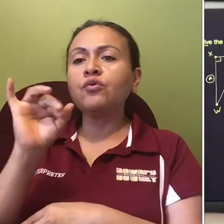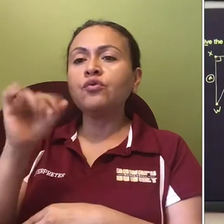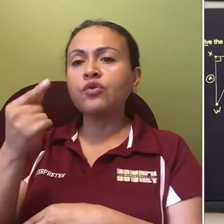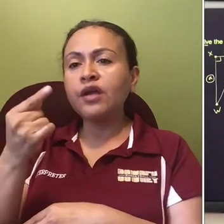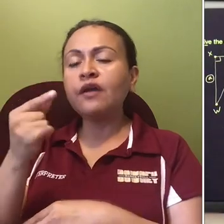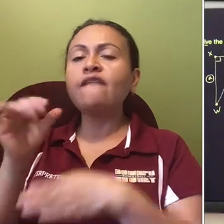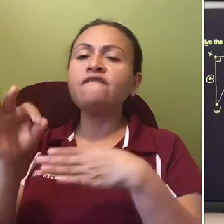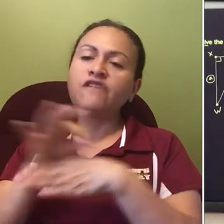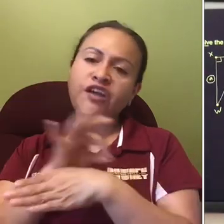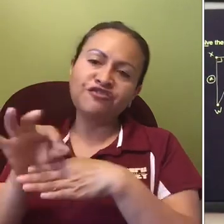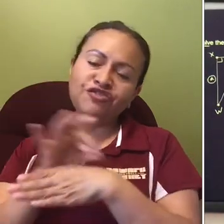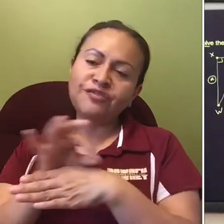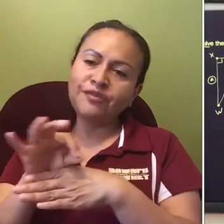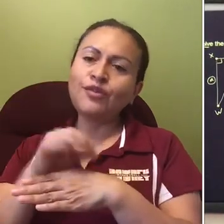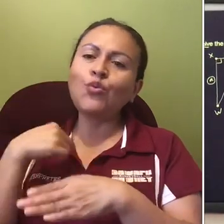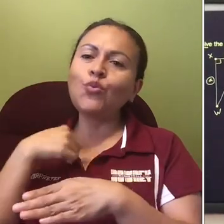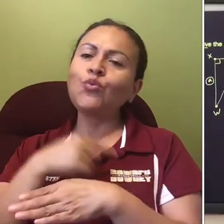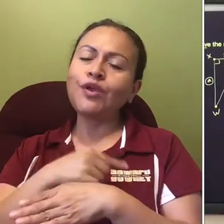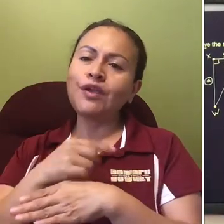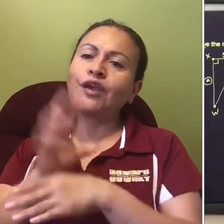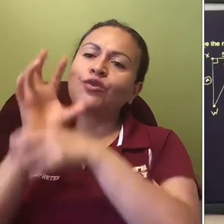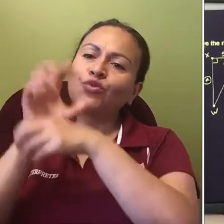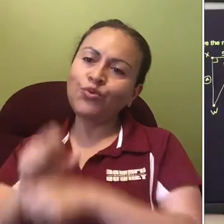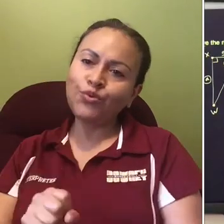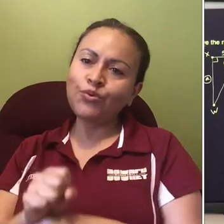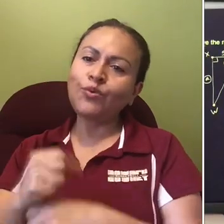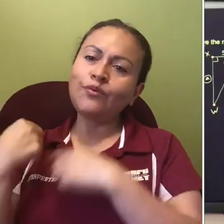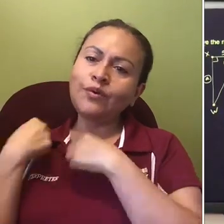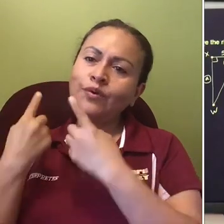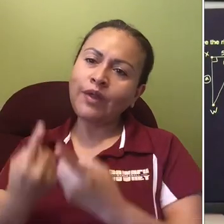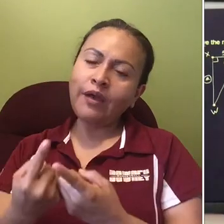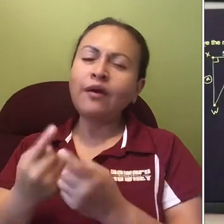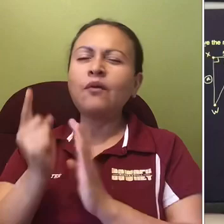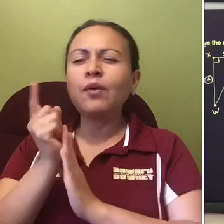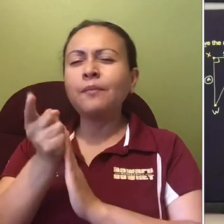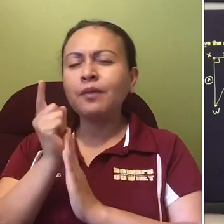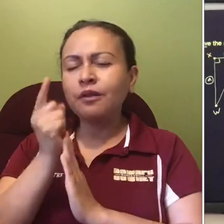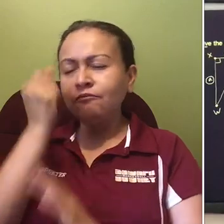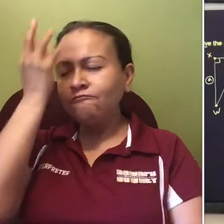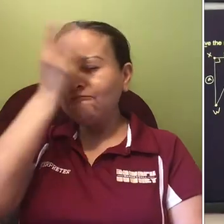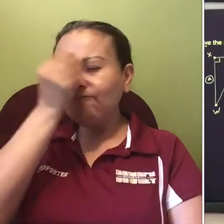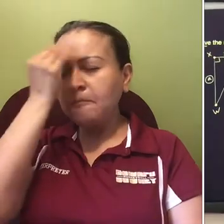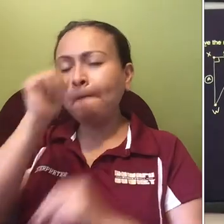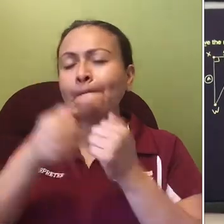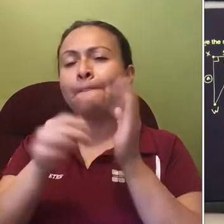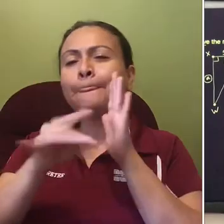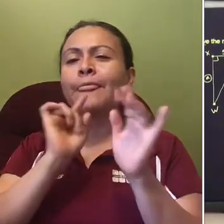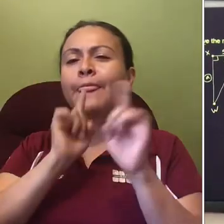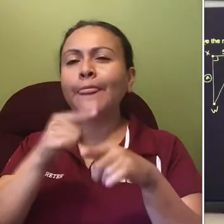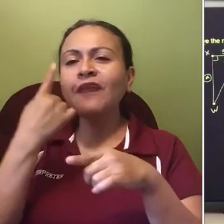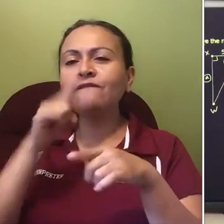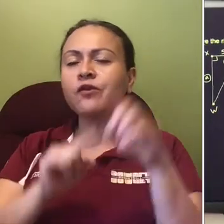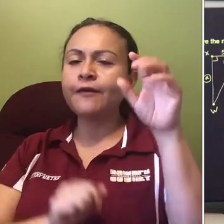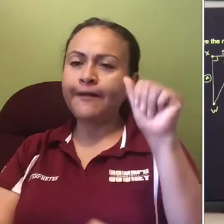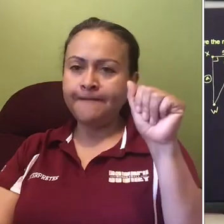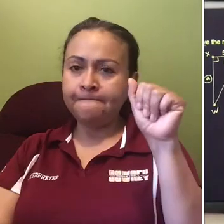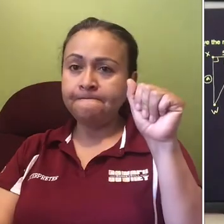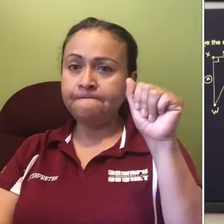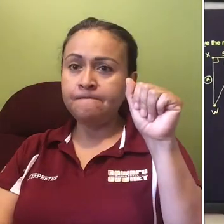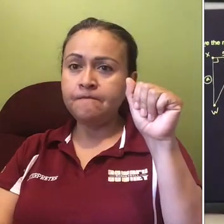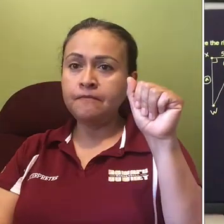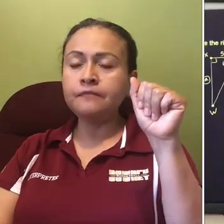functions that we've looked at a good bit now. So I'll give you a few seconds to think about how to figure out what A is.